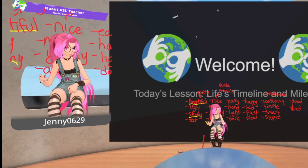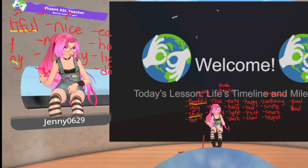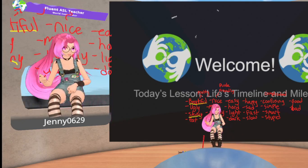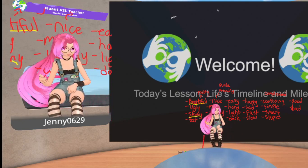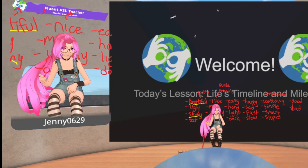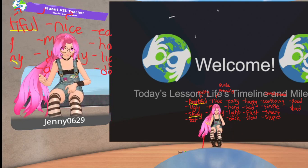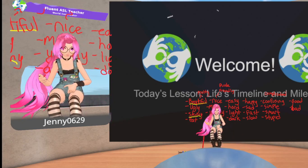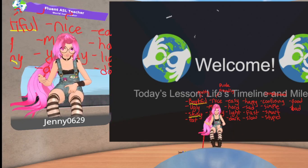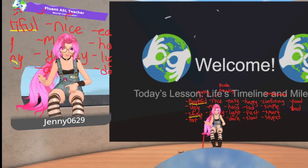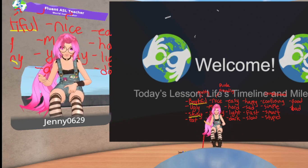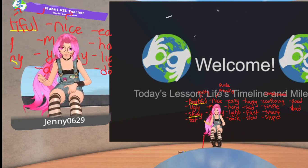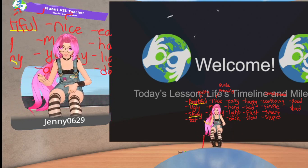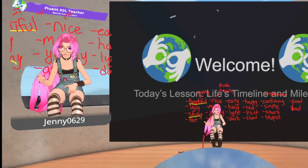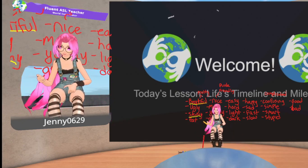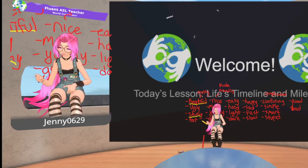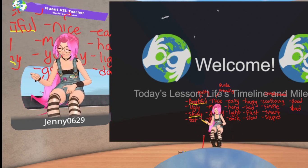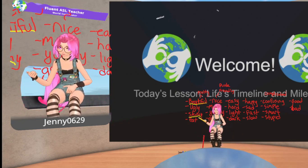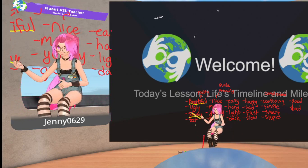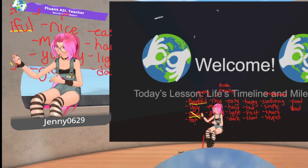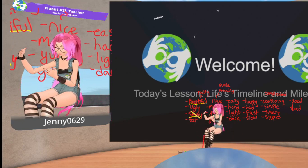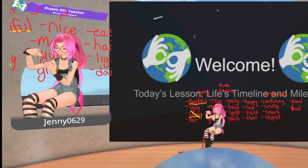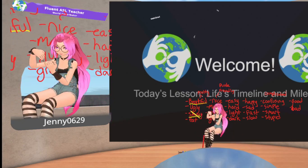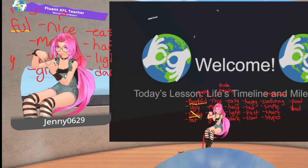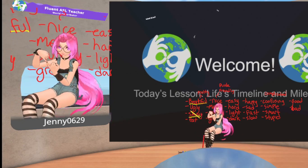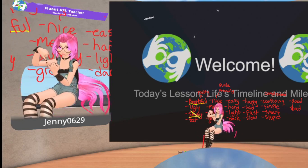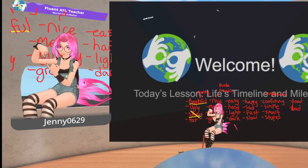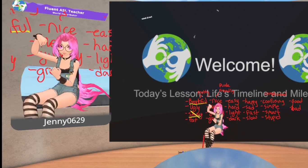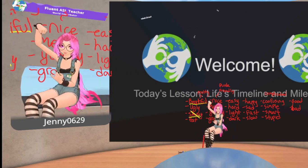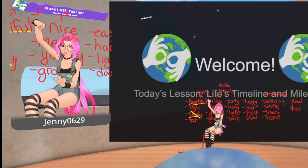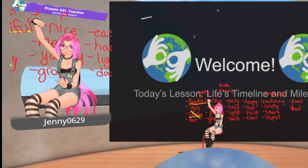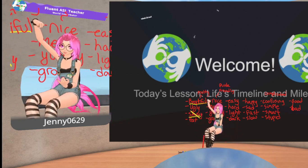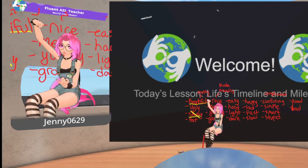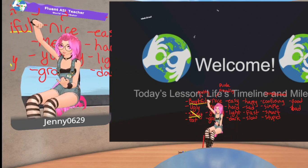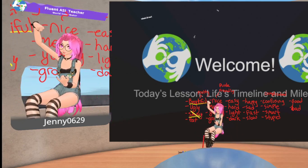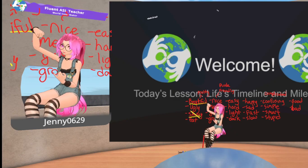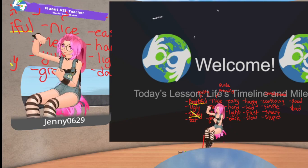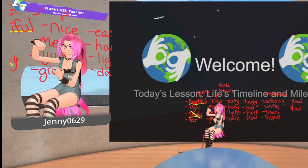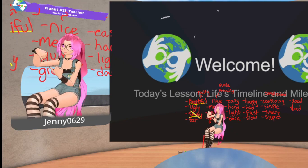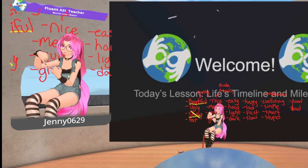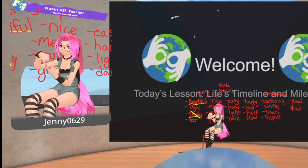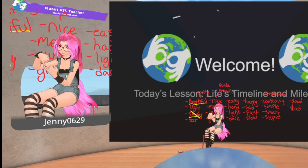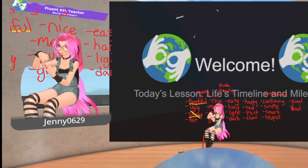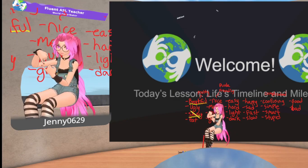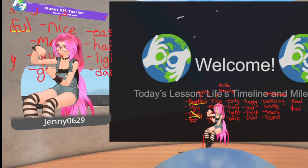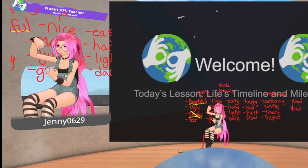You look skinny. Do you want to go get a hamburger? Yeah. Skinny.